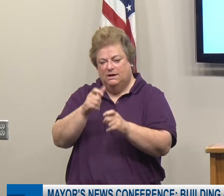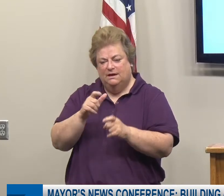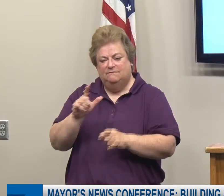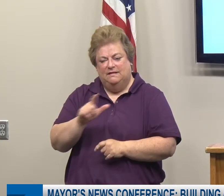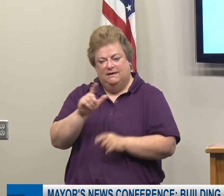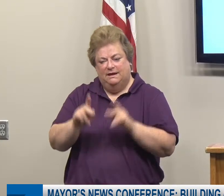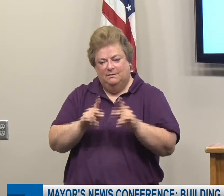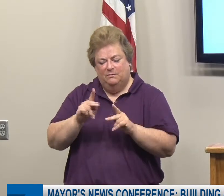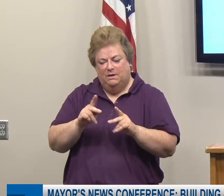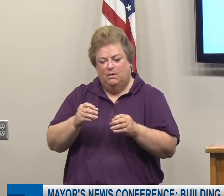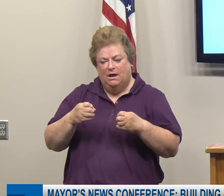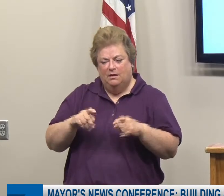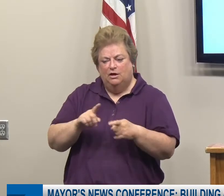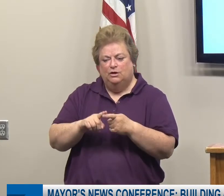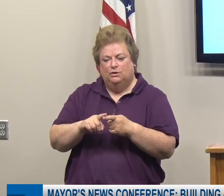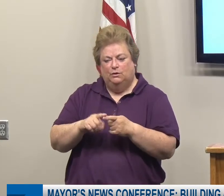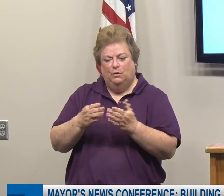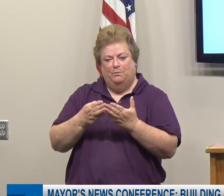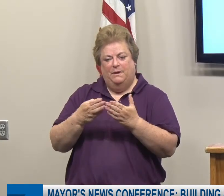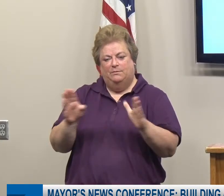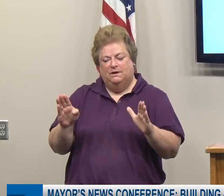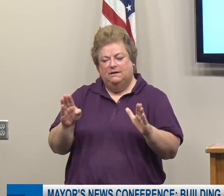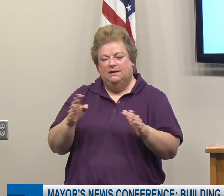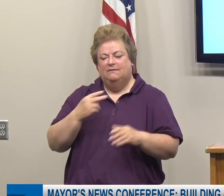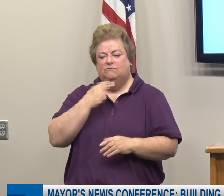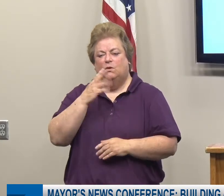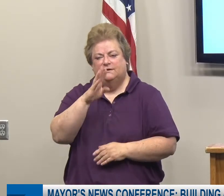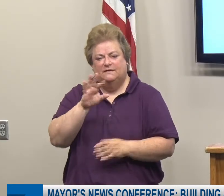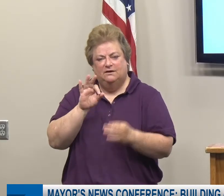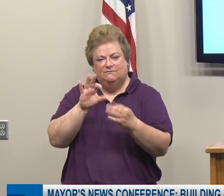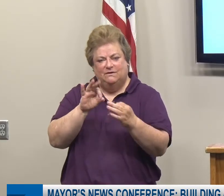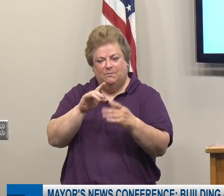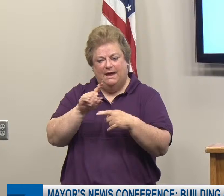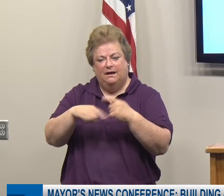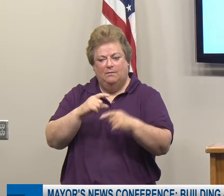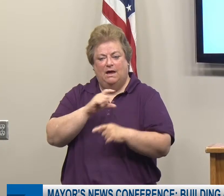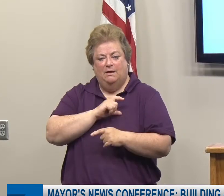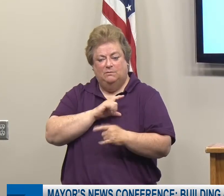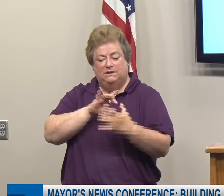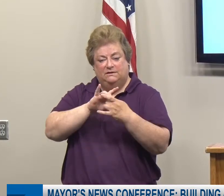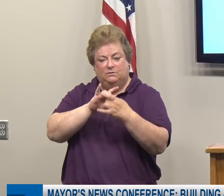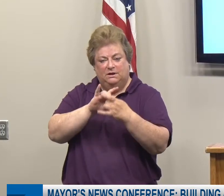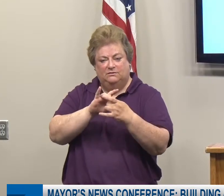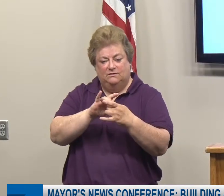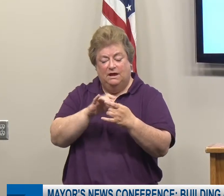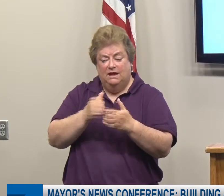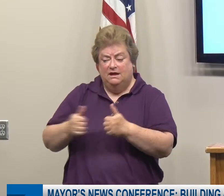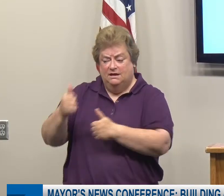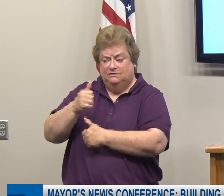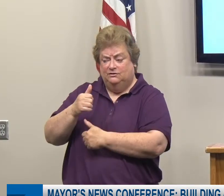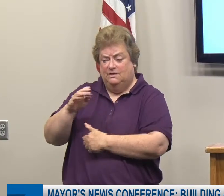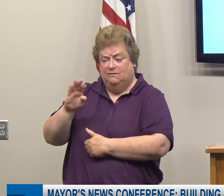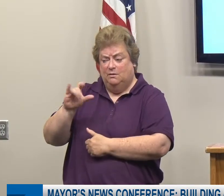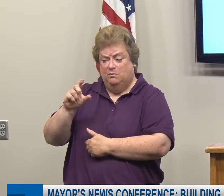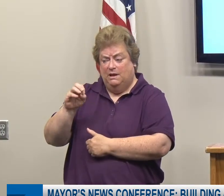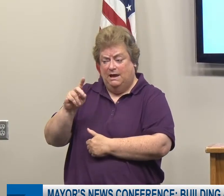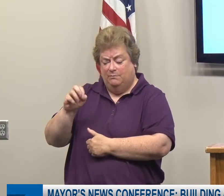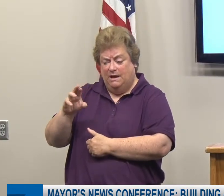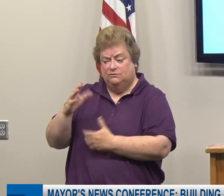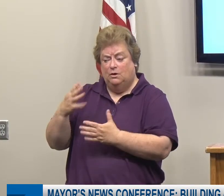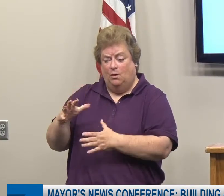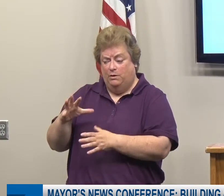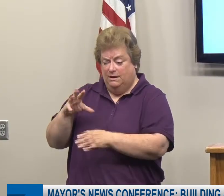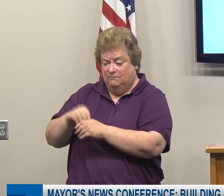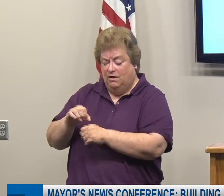an opportunity to publicly voice their feedback on police-community relations. Chief Blymeister and several officers took part